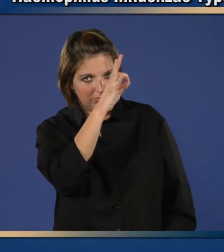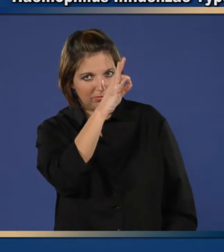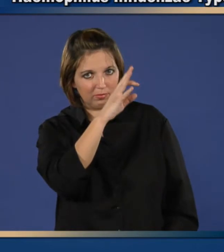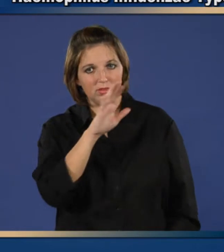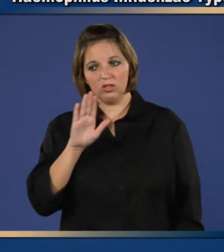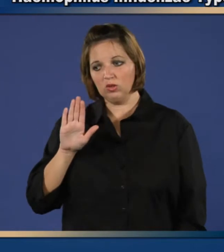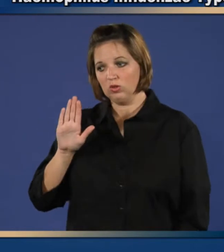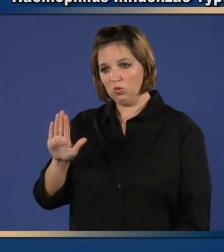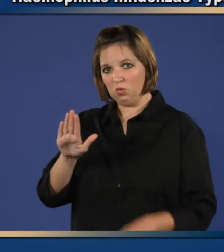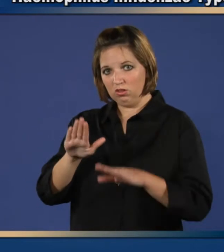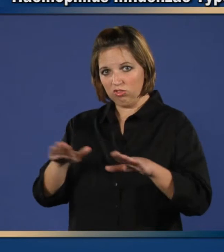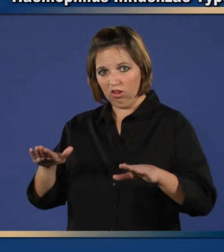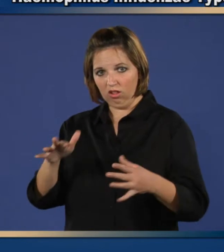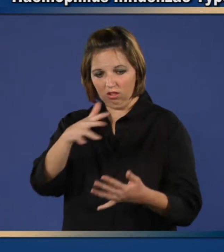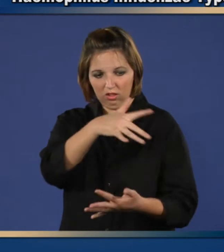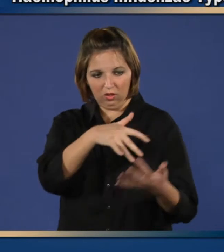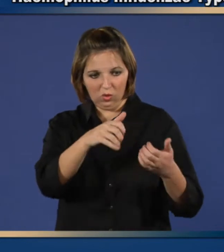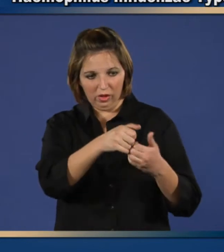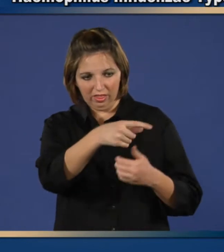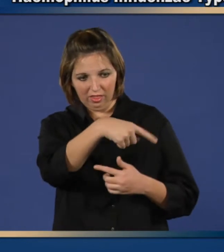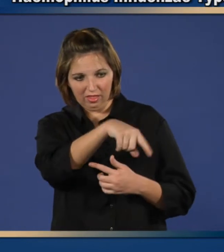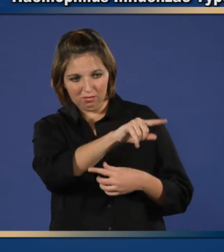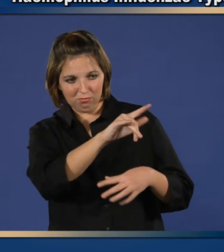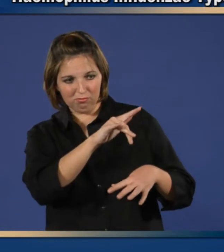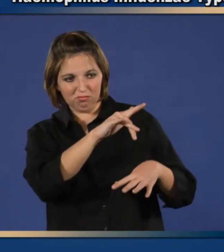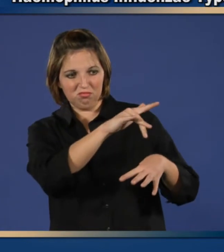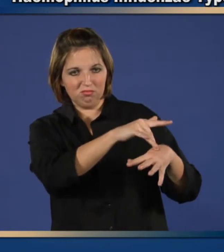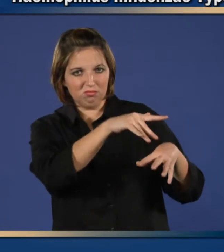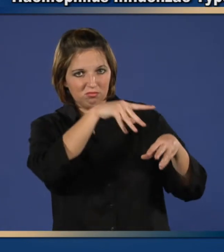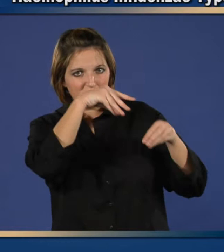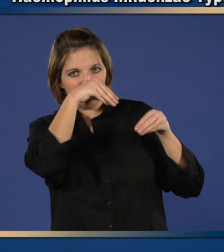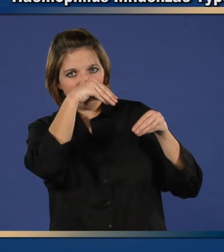The germs spread from person to person.